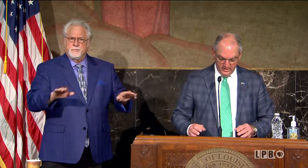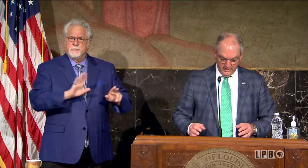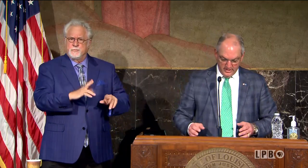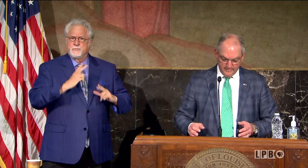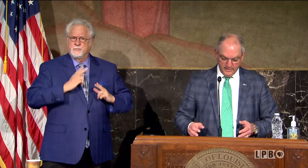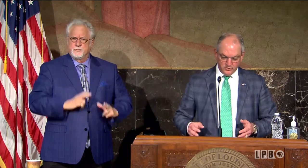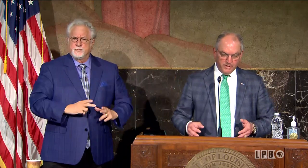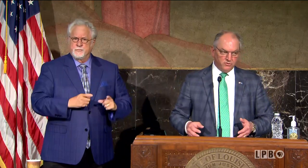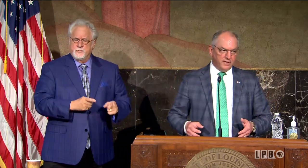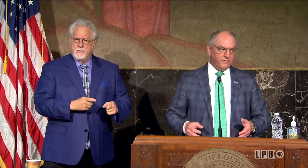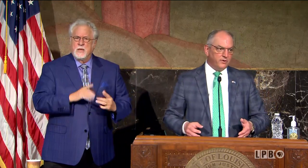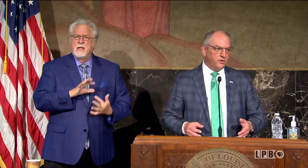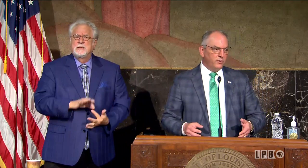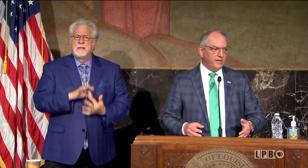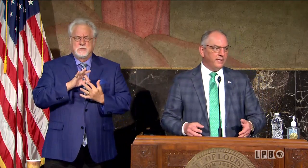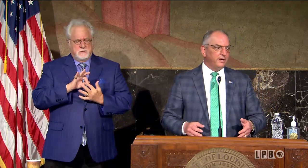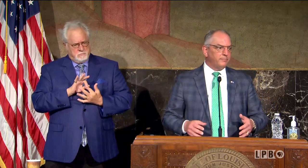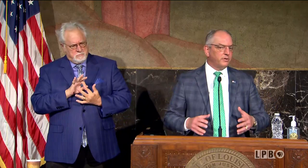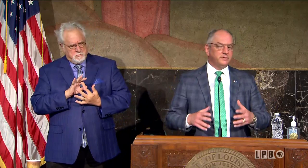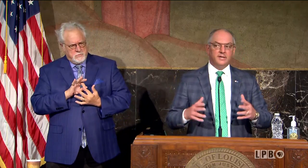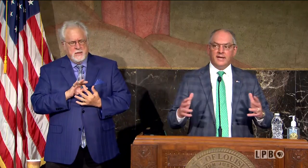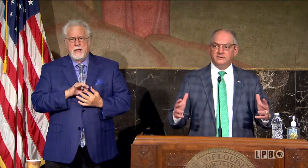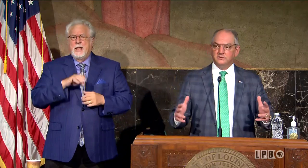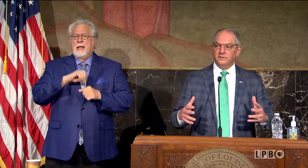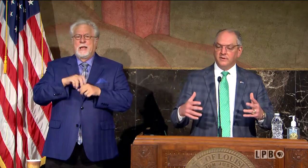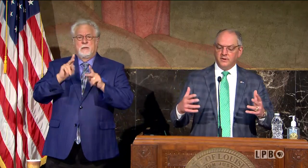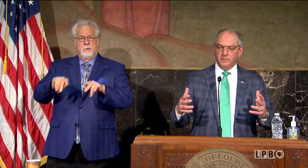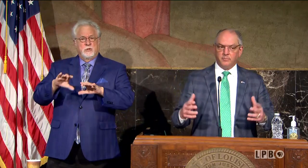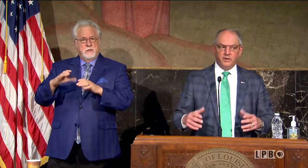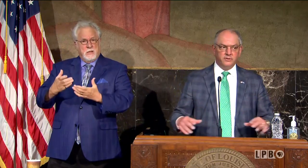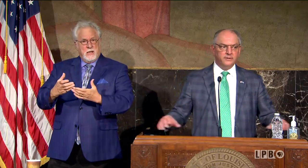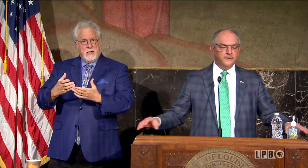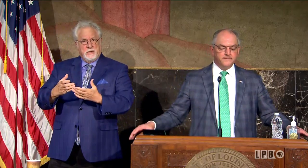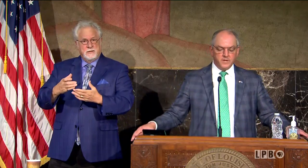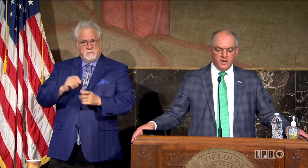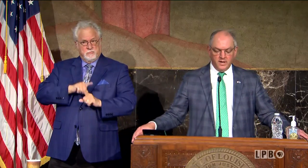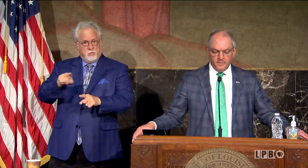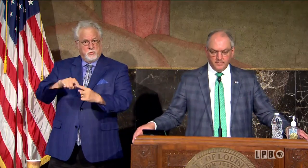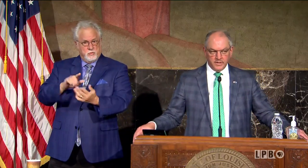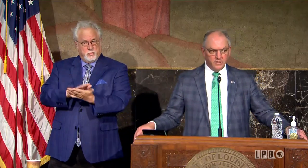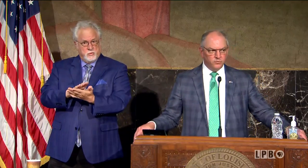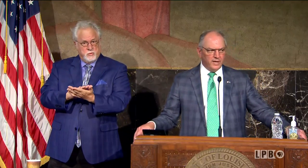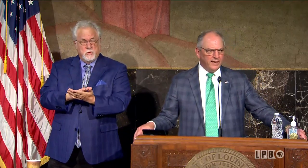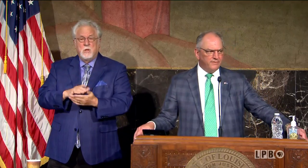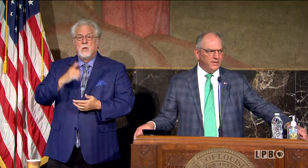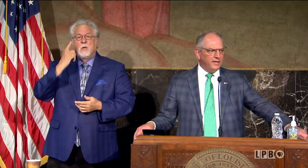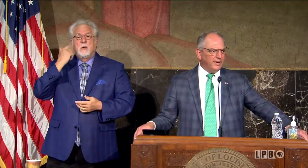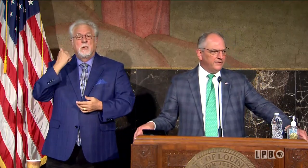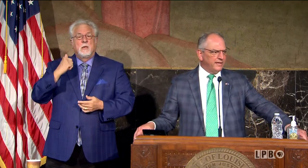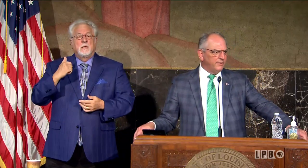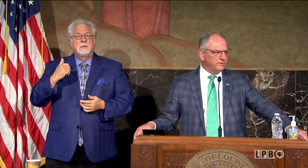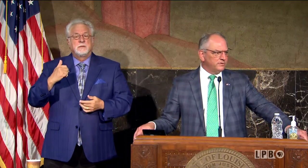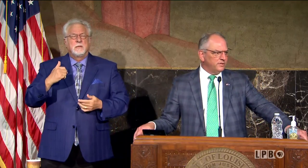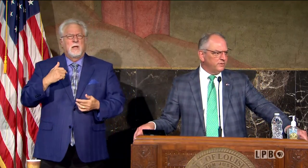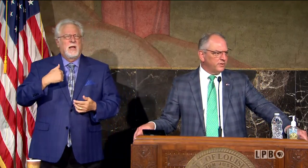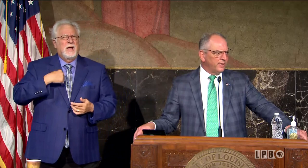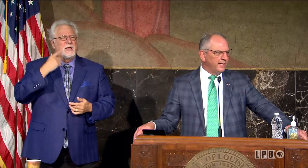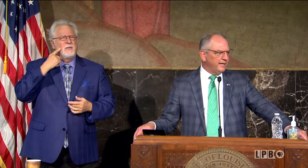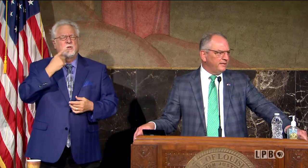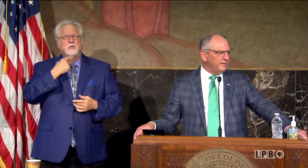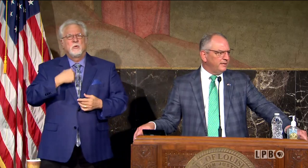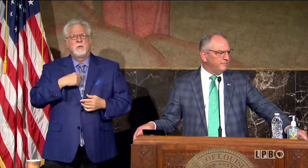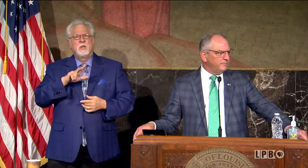health, especially if they're doing in-person classes, if they're going to be present, because we have, I think I was